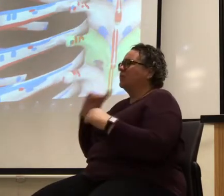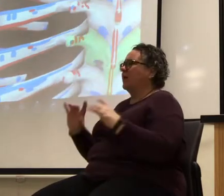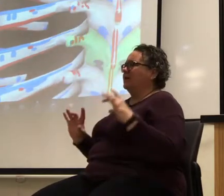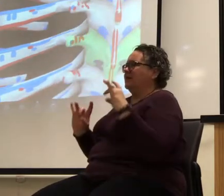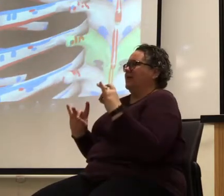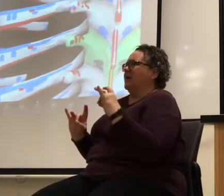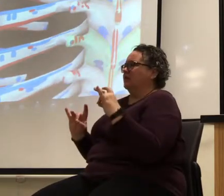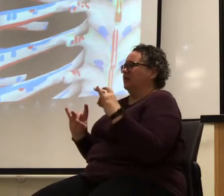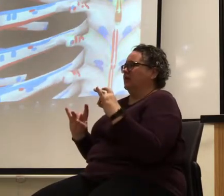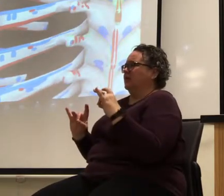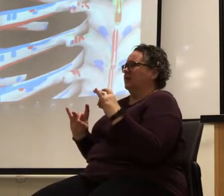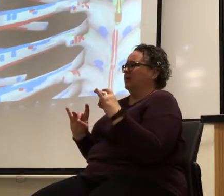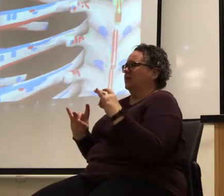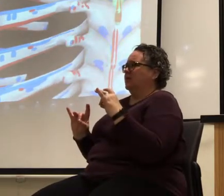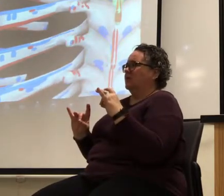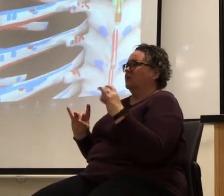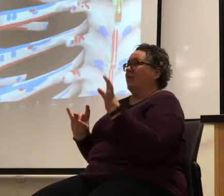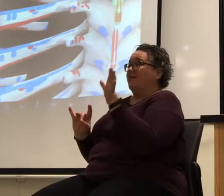I can.